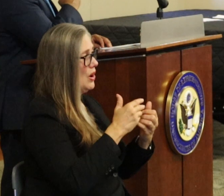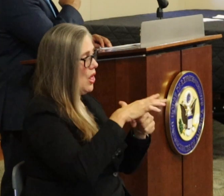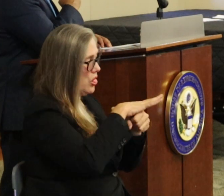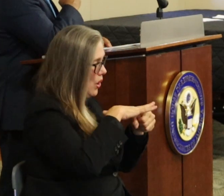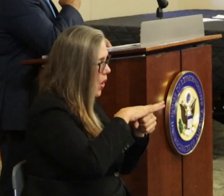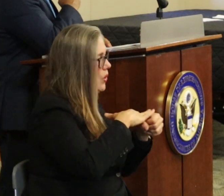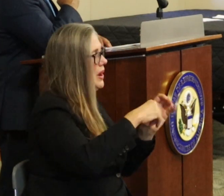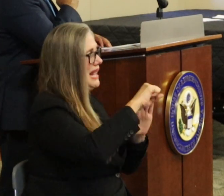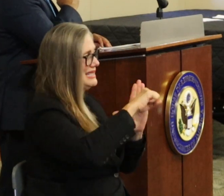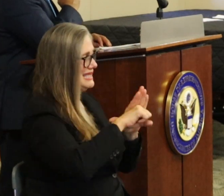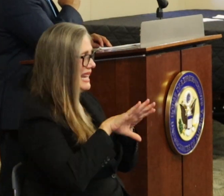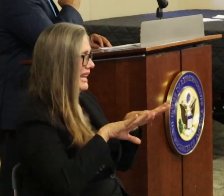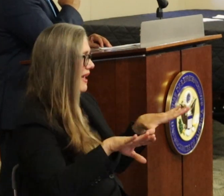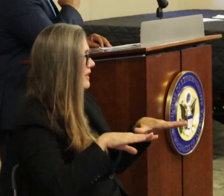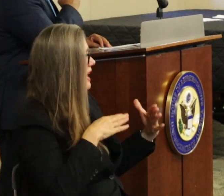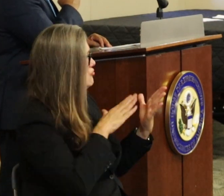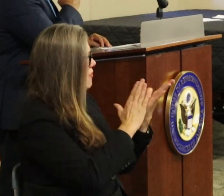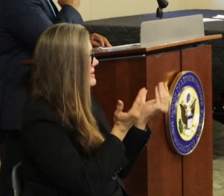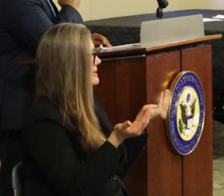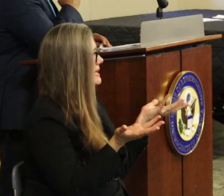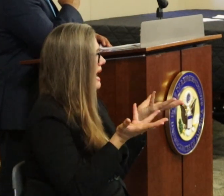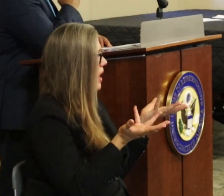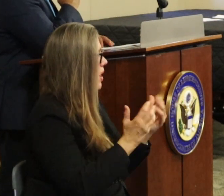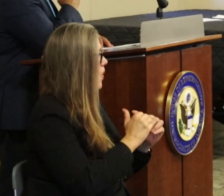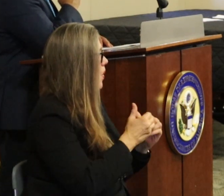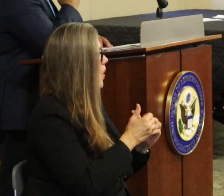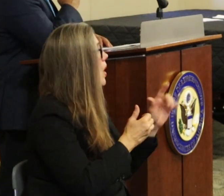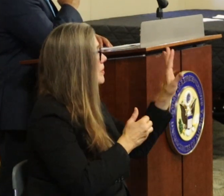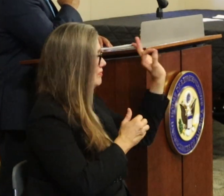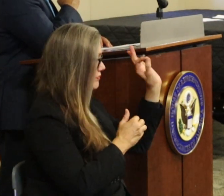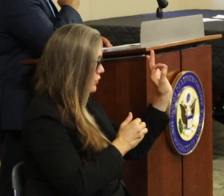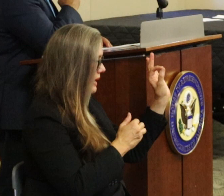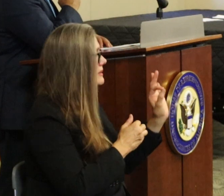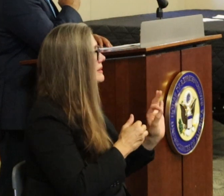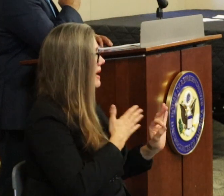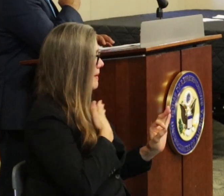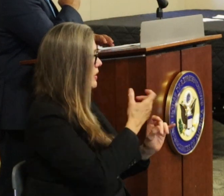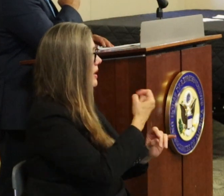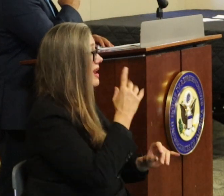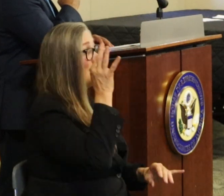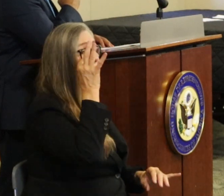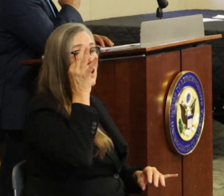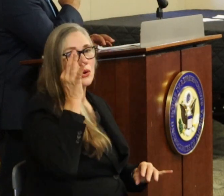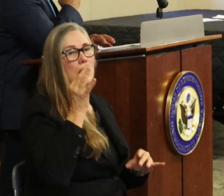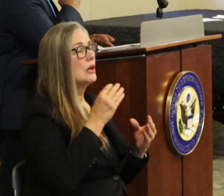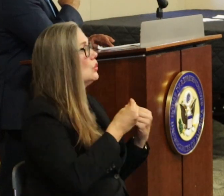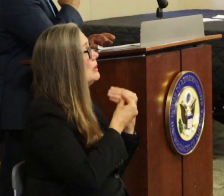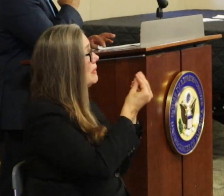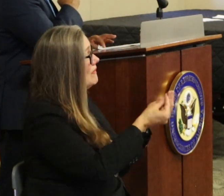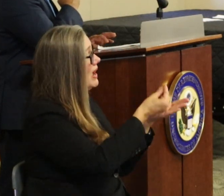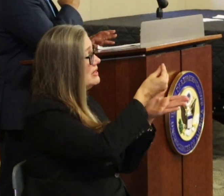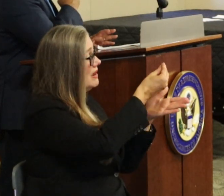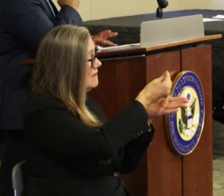local and state level? Great. Well, I'm really glad you asked that. First, let me say that the federal government provides funding